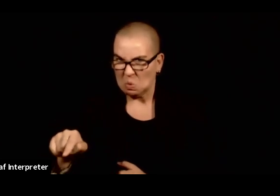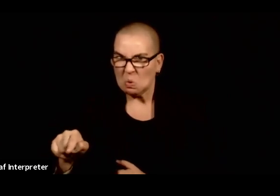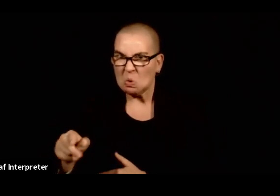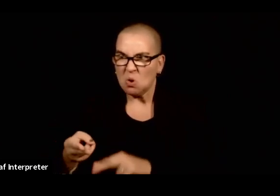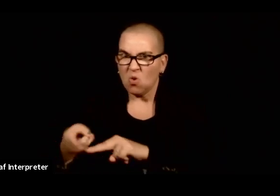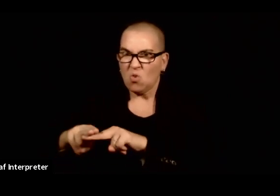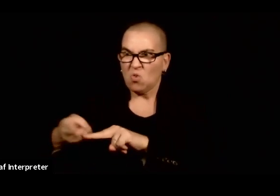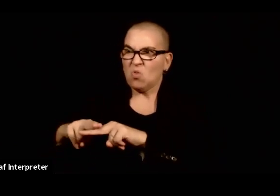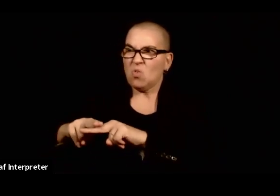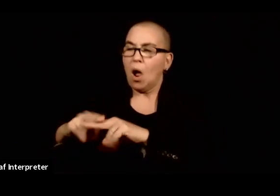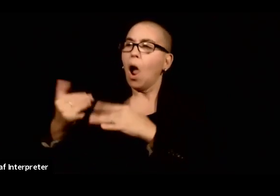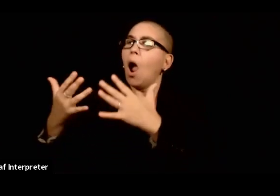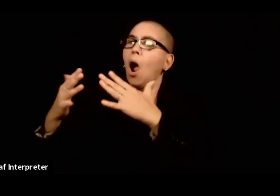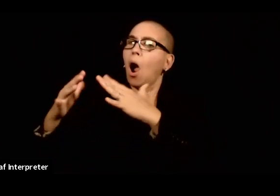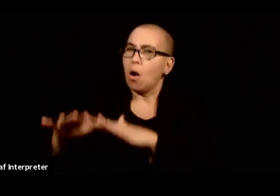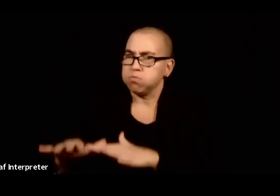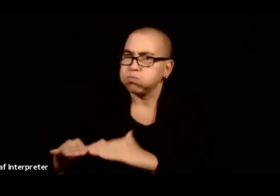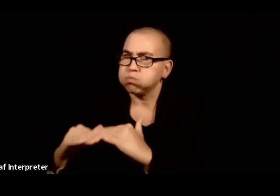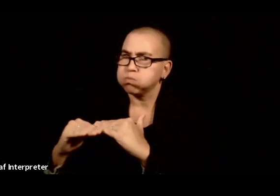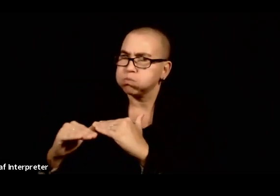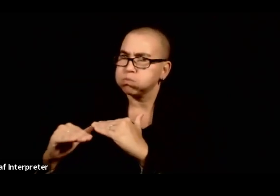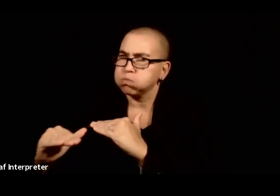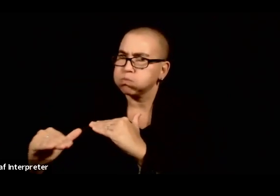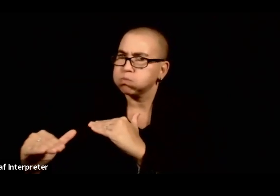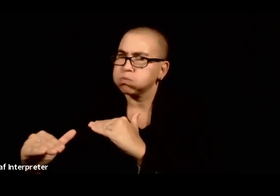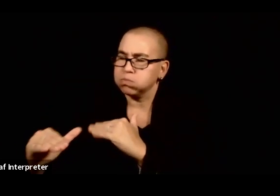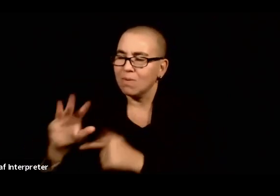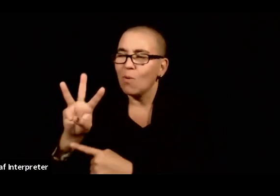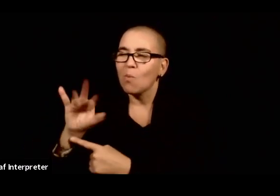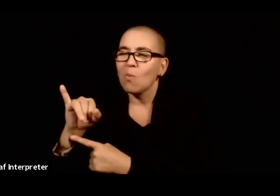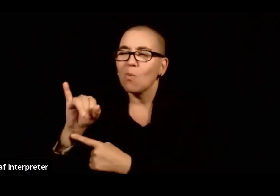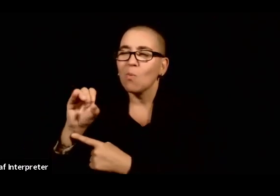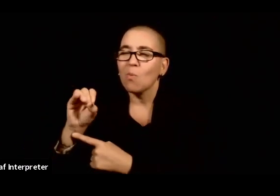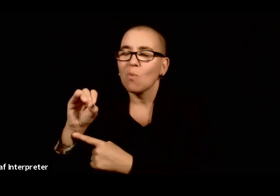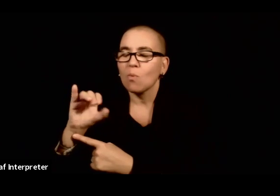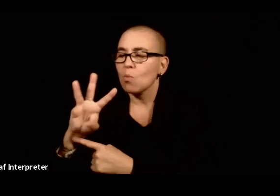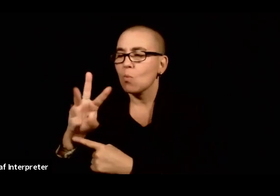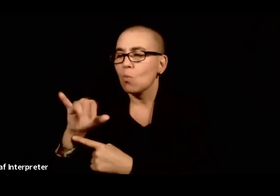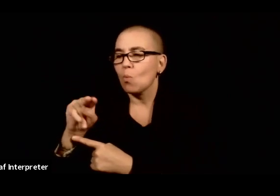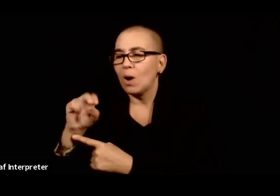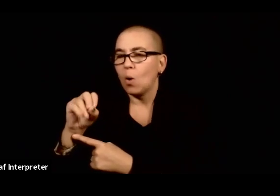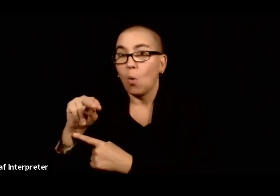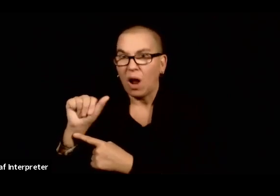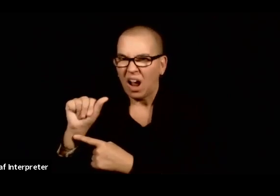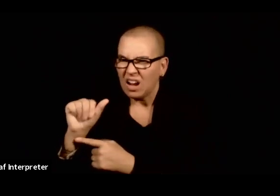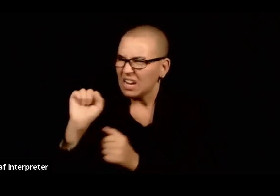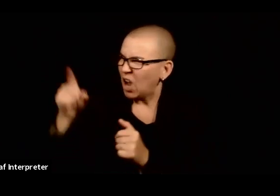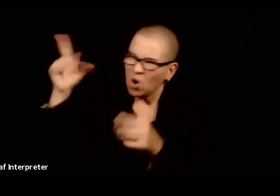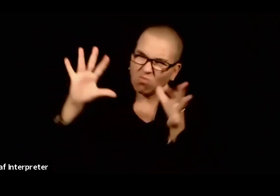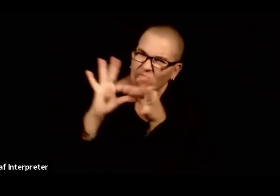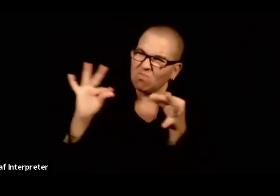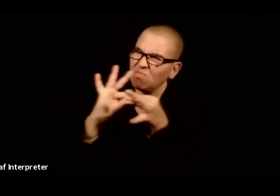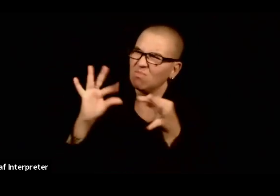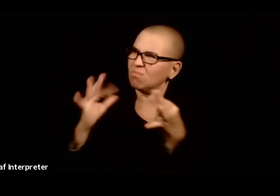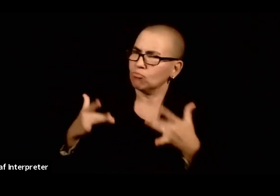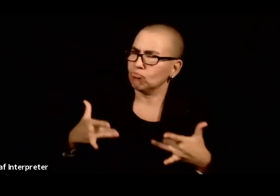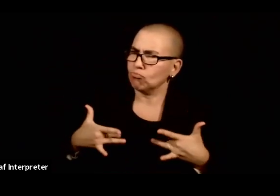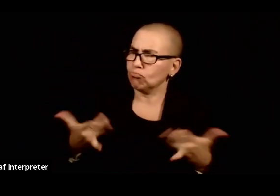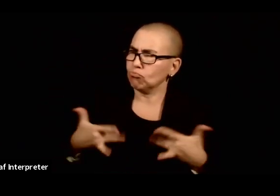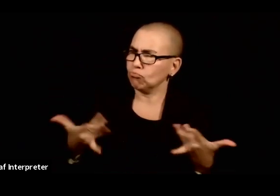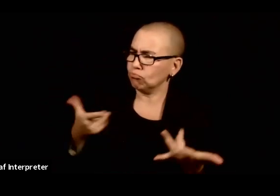why that might be and whether people should relax their daily precautions at all.